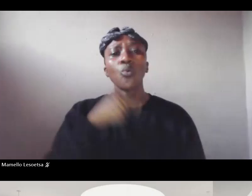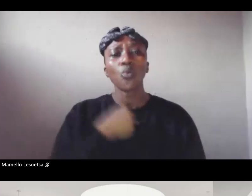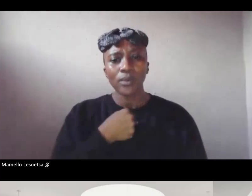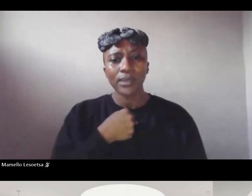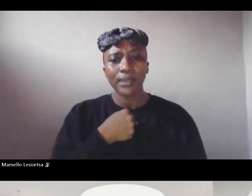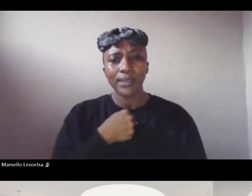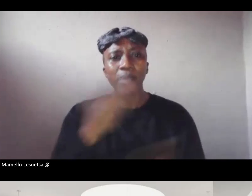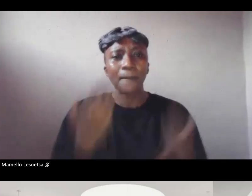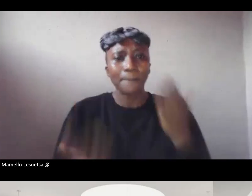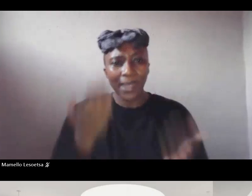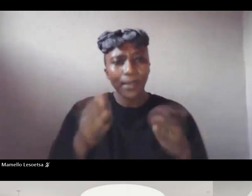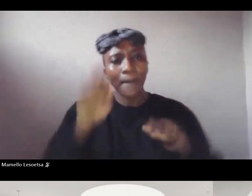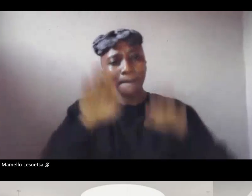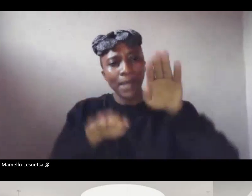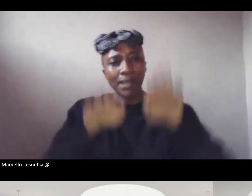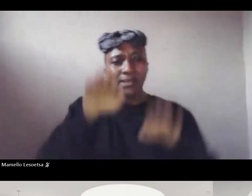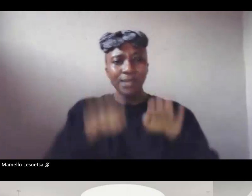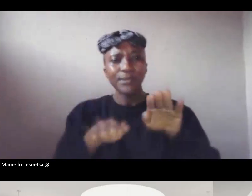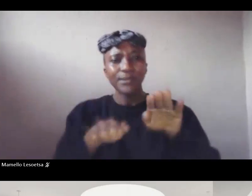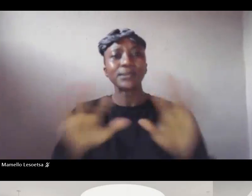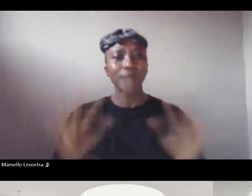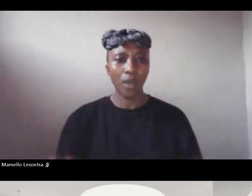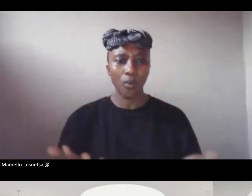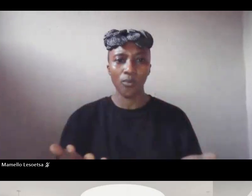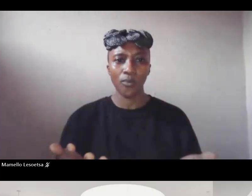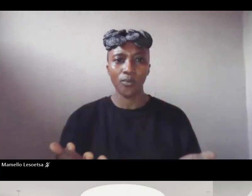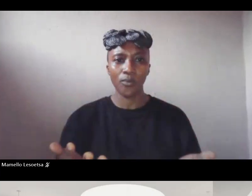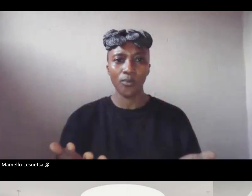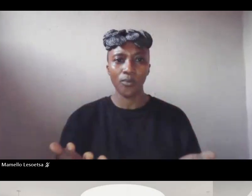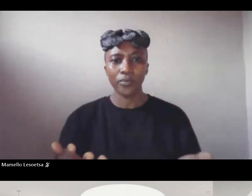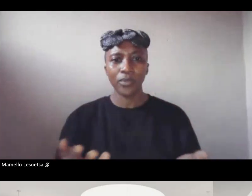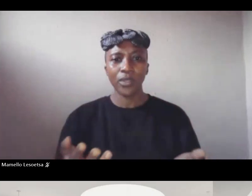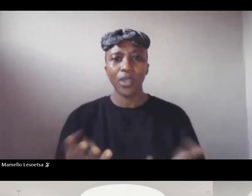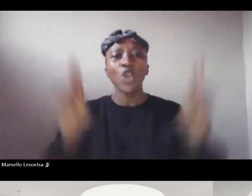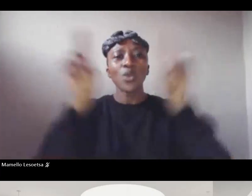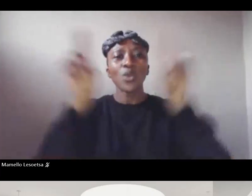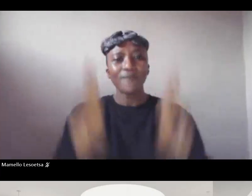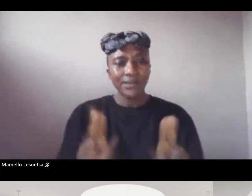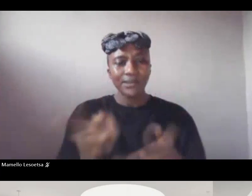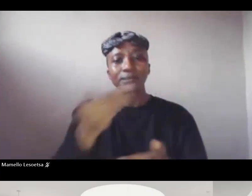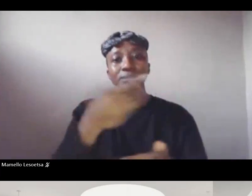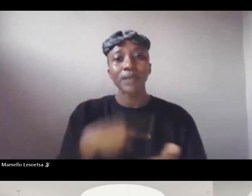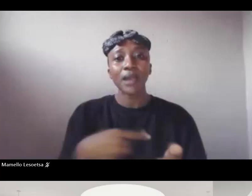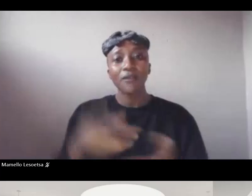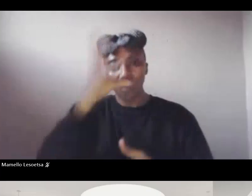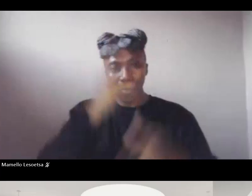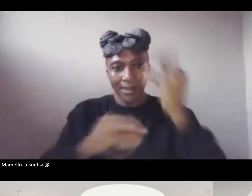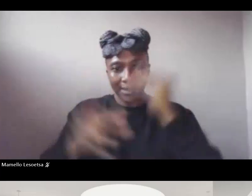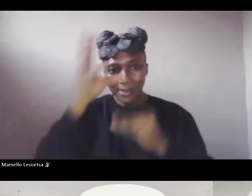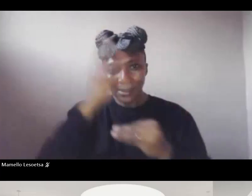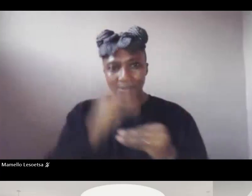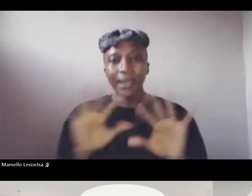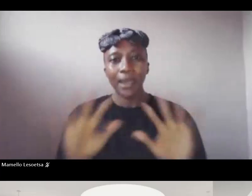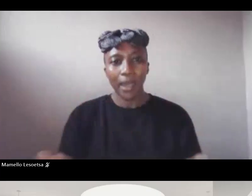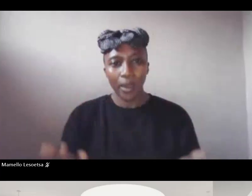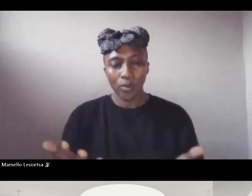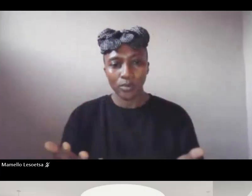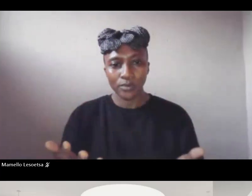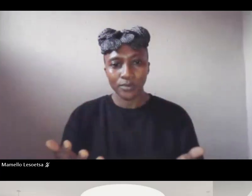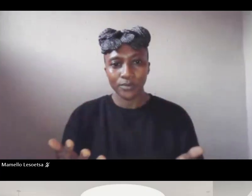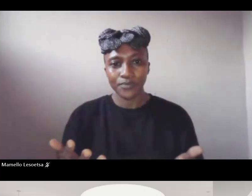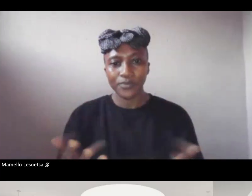balance it at the end of the day? With universal design for learning by with the like I